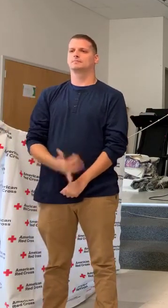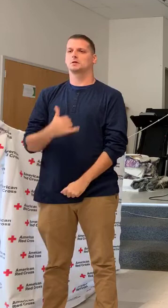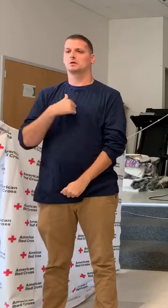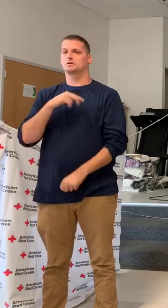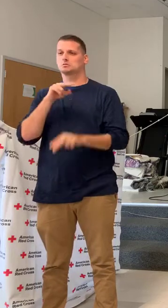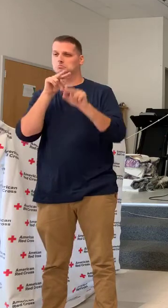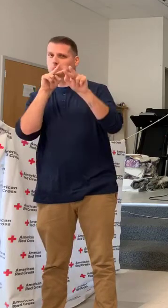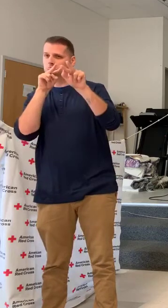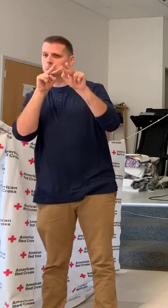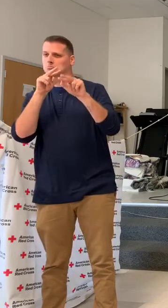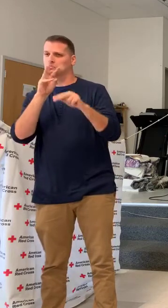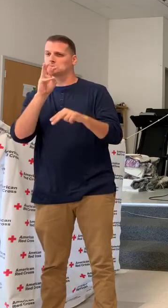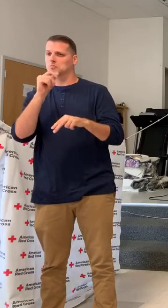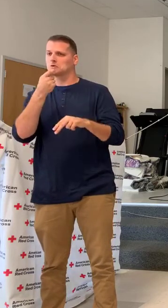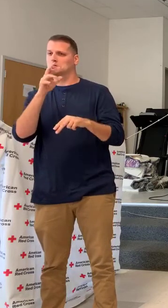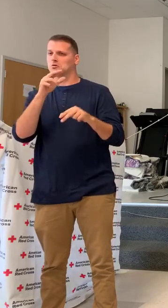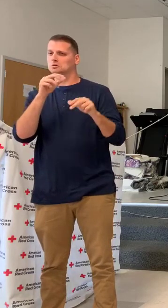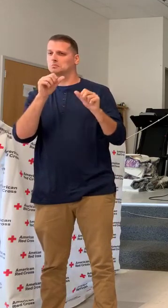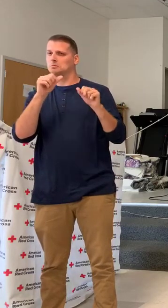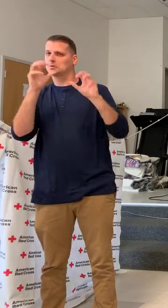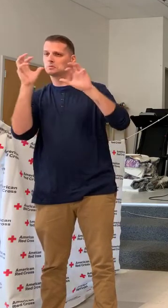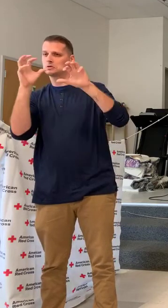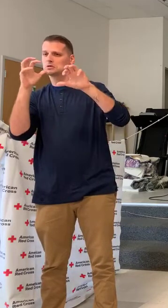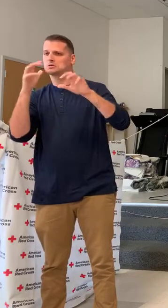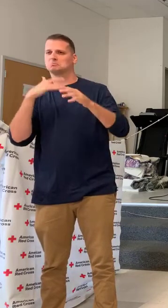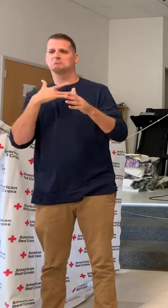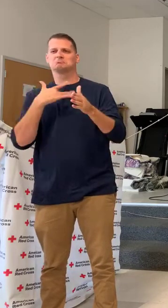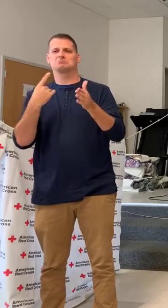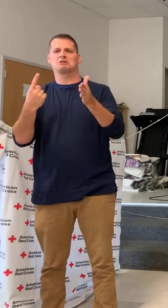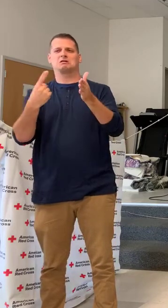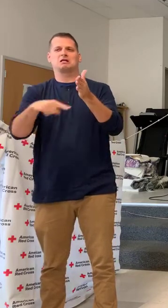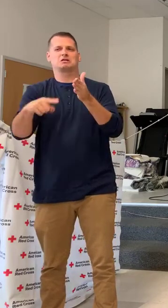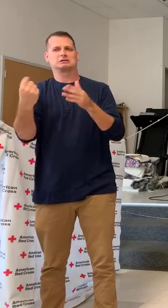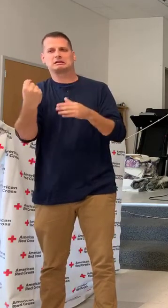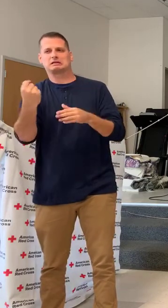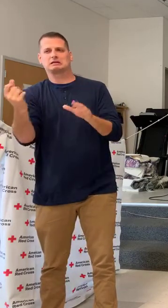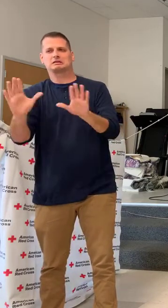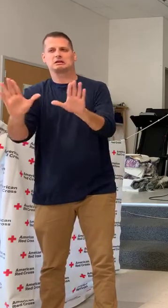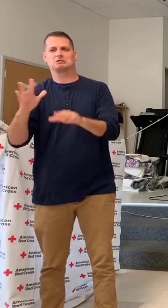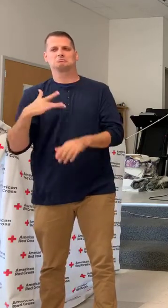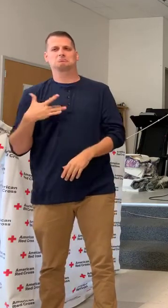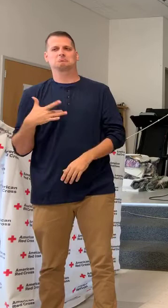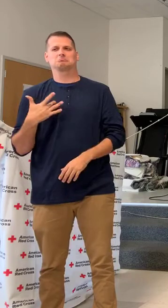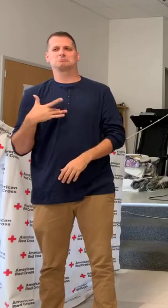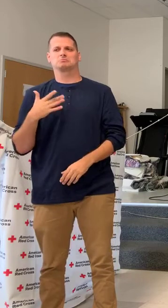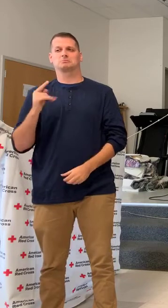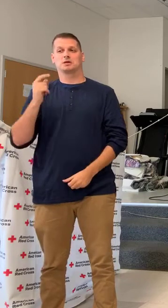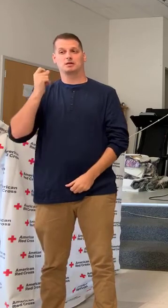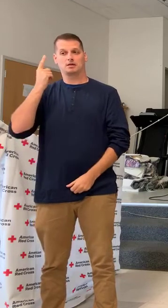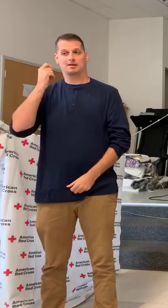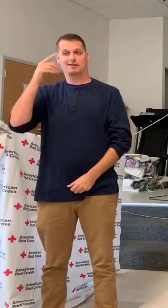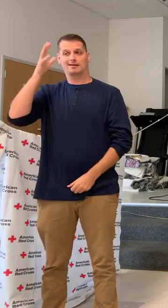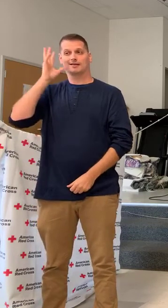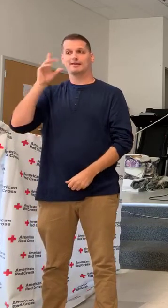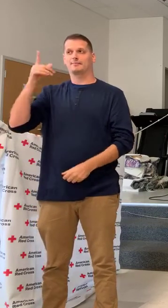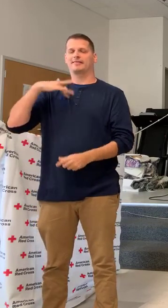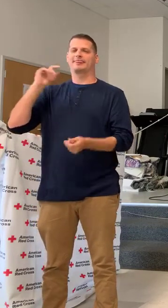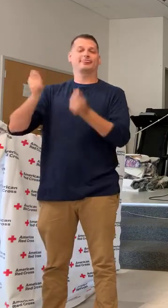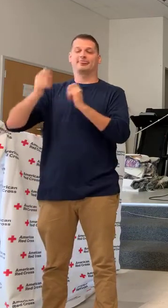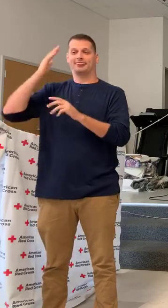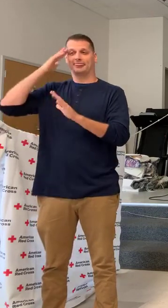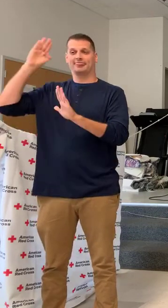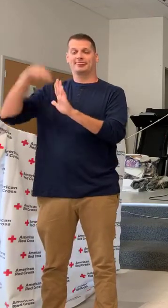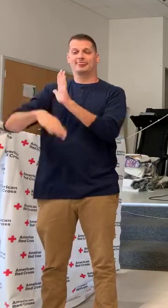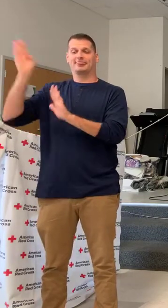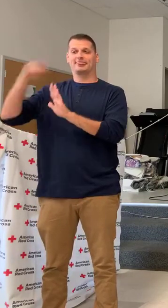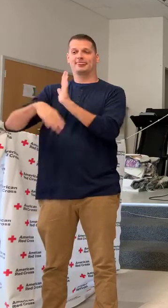rain would have been next weekend, and that's still pretty far out. I always say in Alaska, as a meteorologist, I'm very rarely can I have